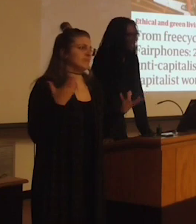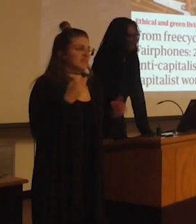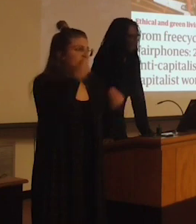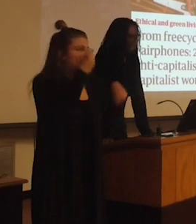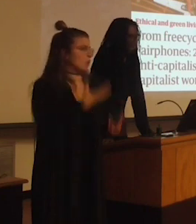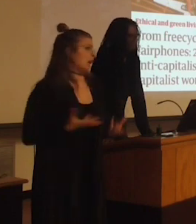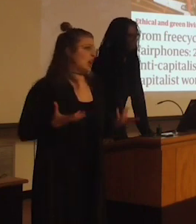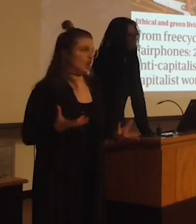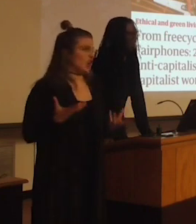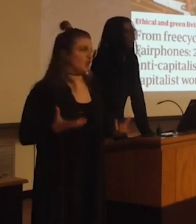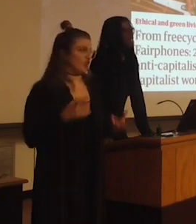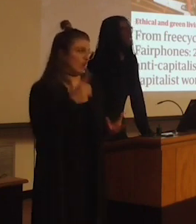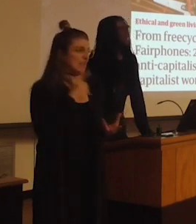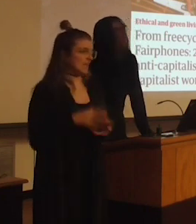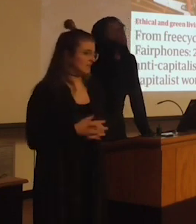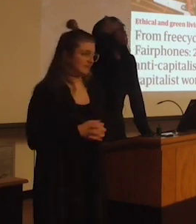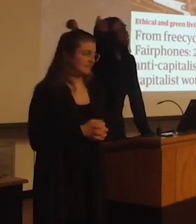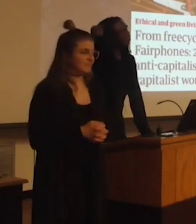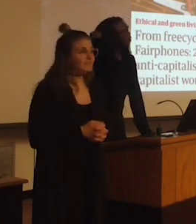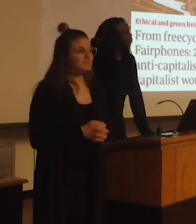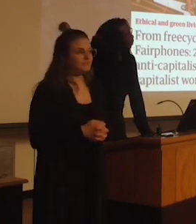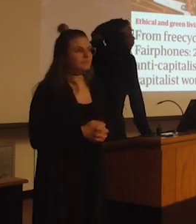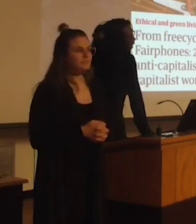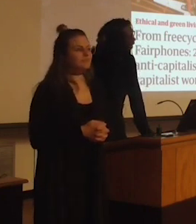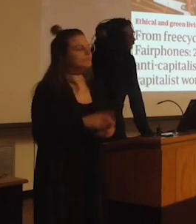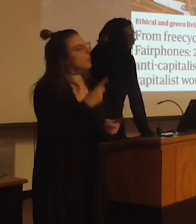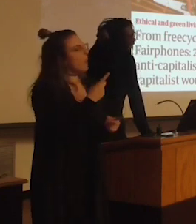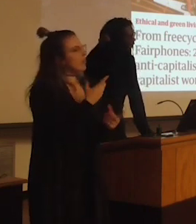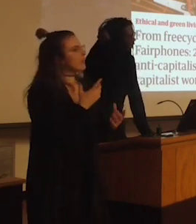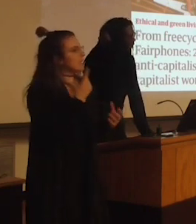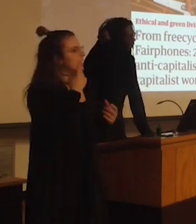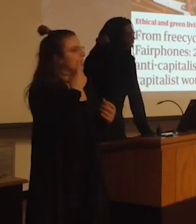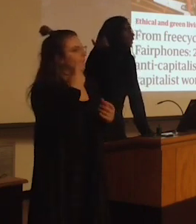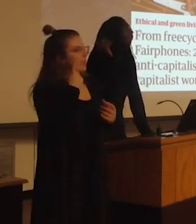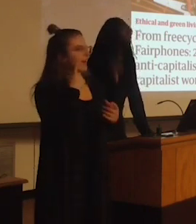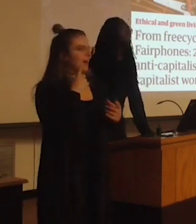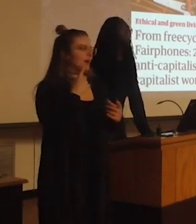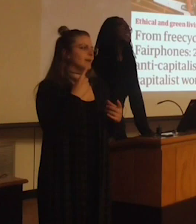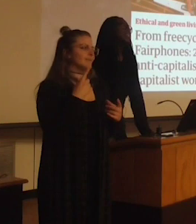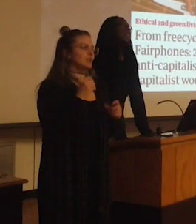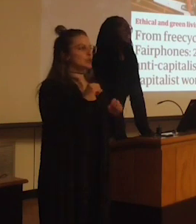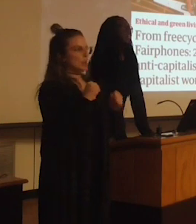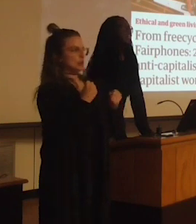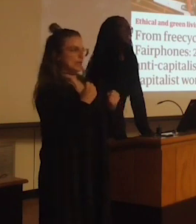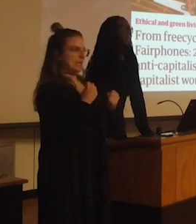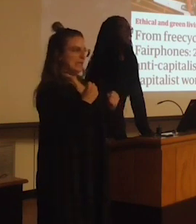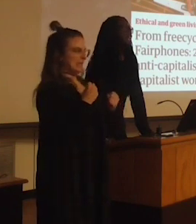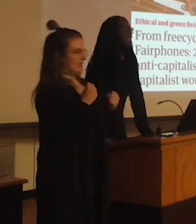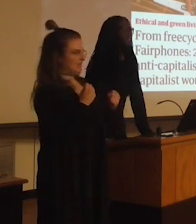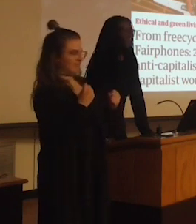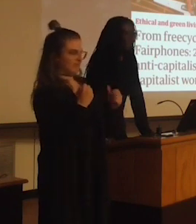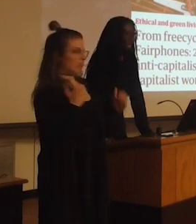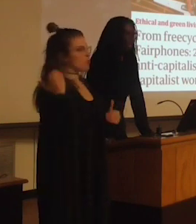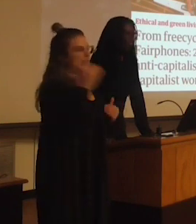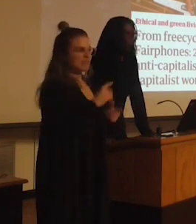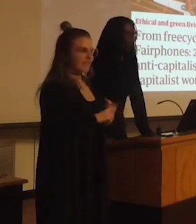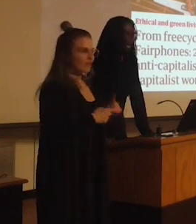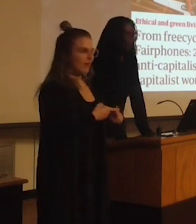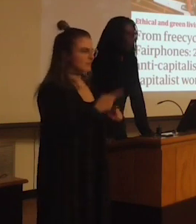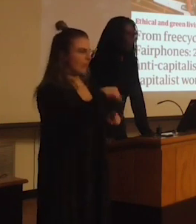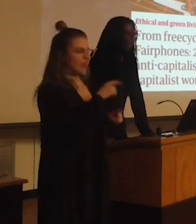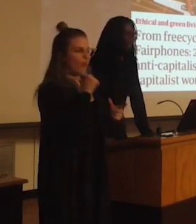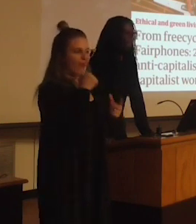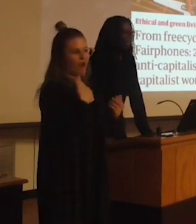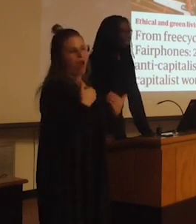all. One of the things that I really hear from my socially progressive friends is that they don't have time